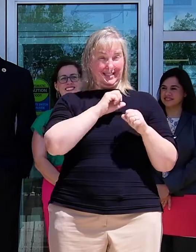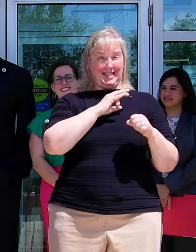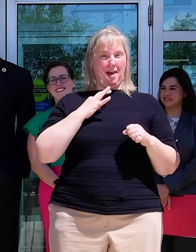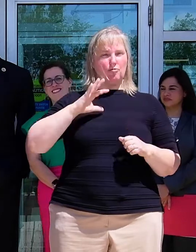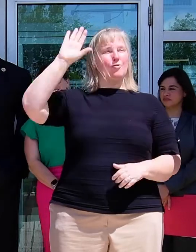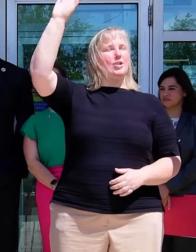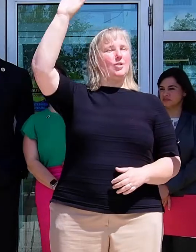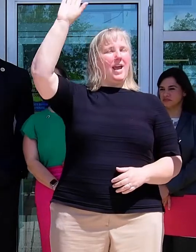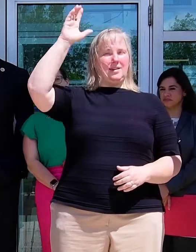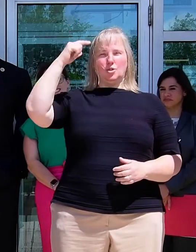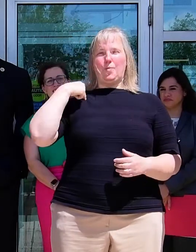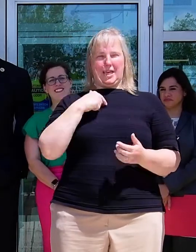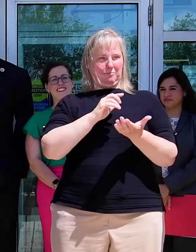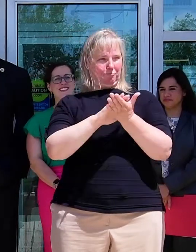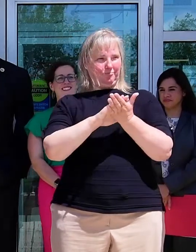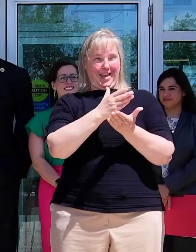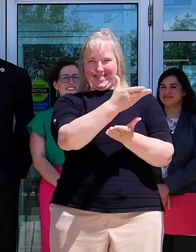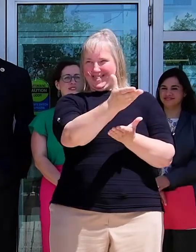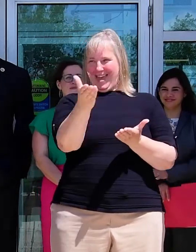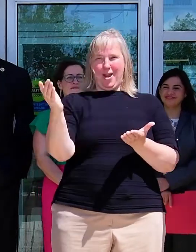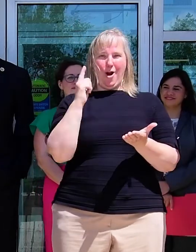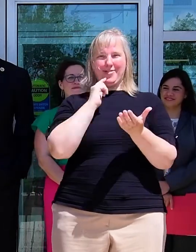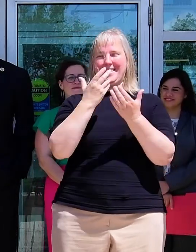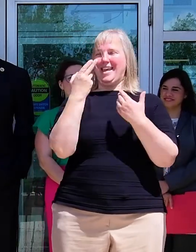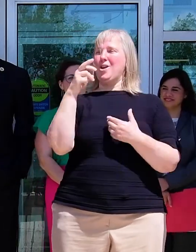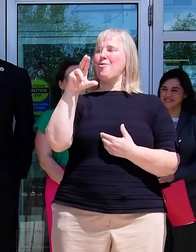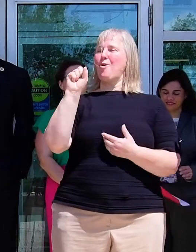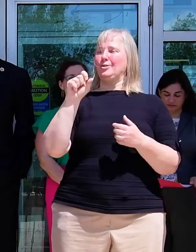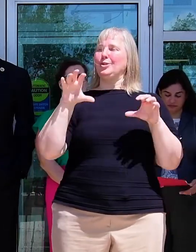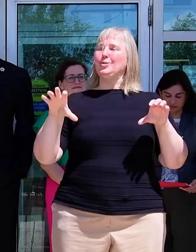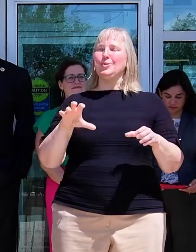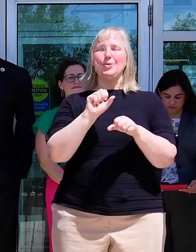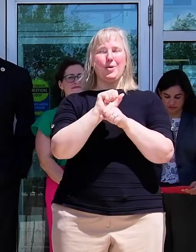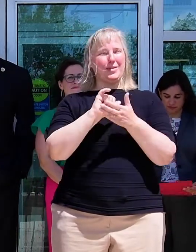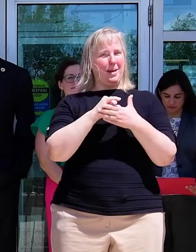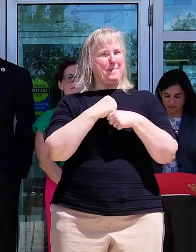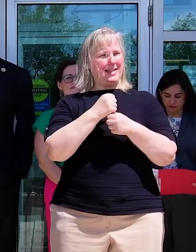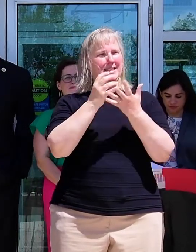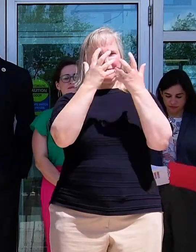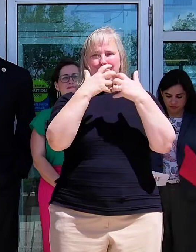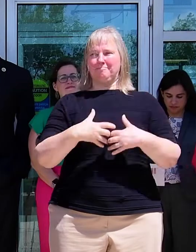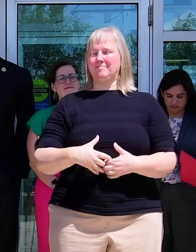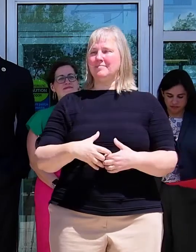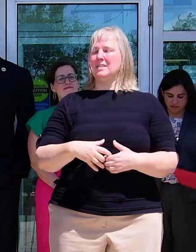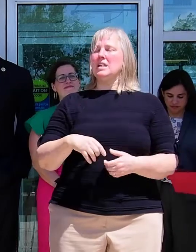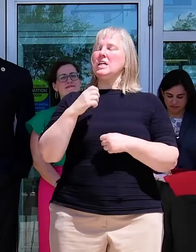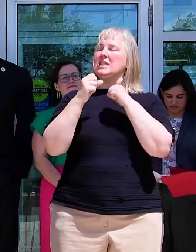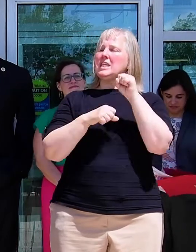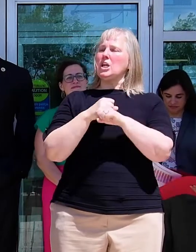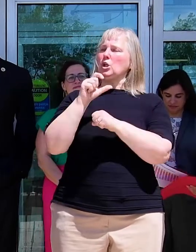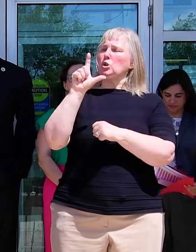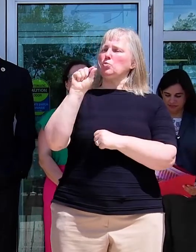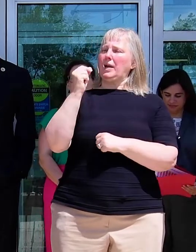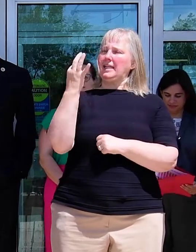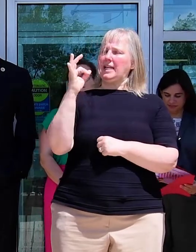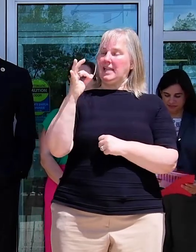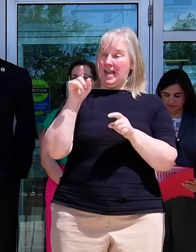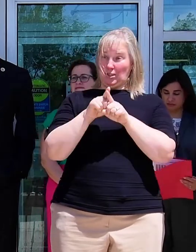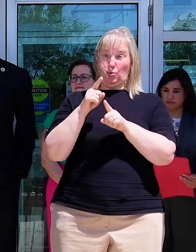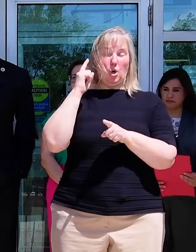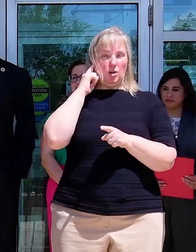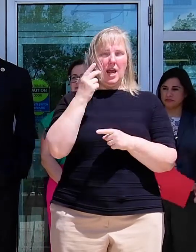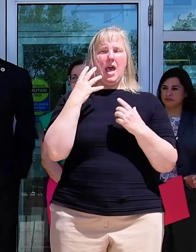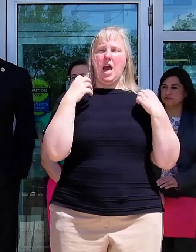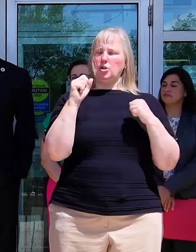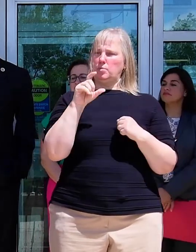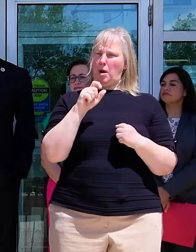you. Those are actually the heroes who do the work that make this possible. So in 2019, as you heard, the Health Department